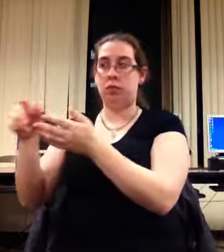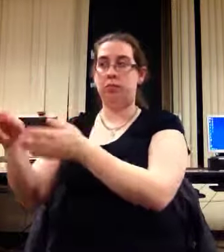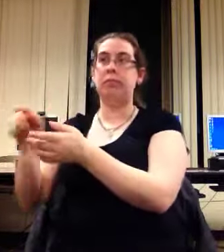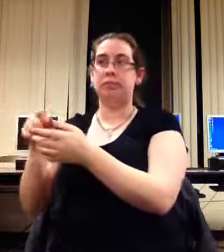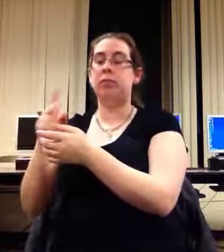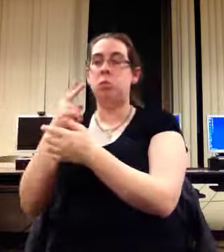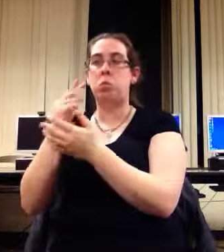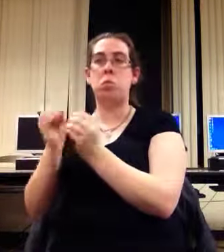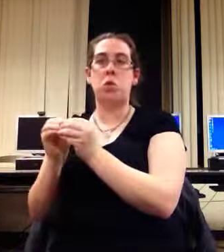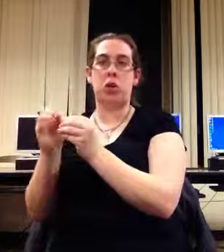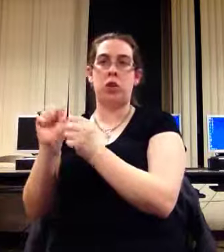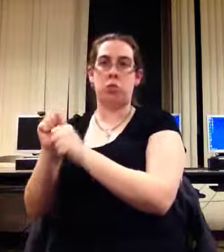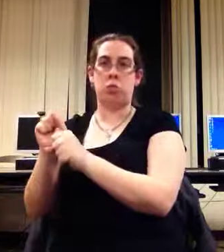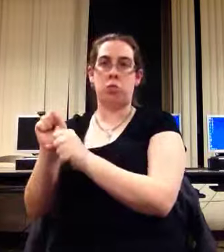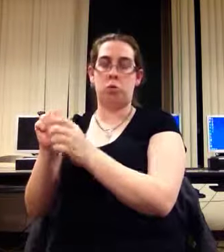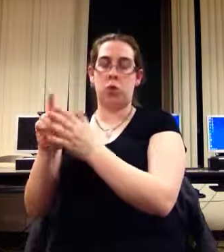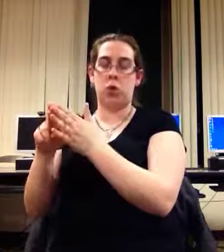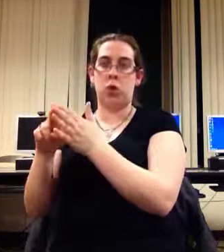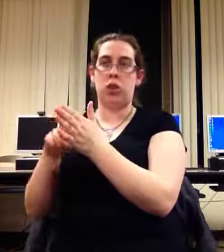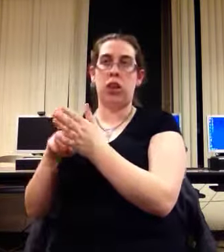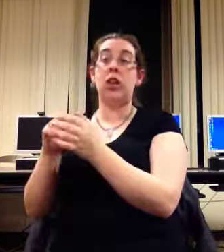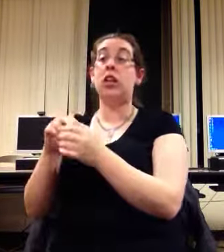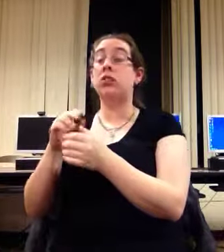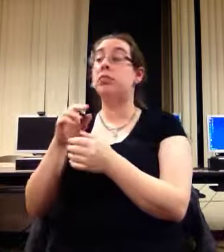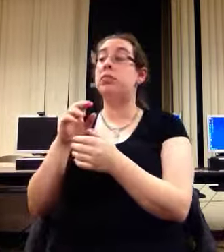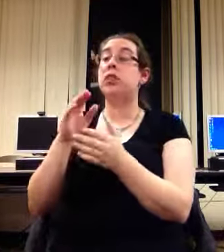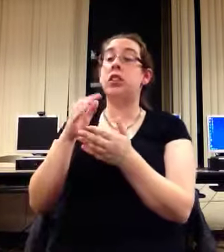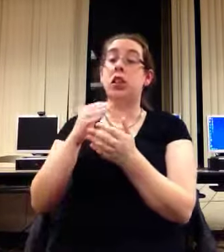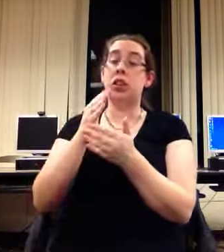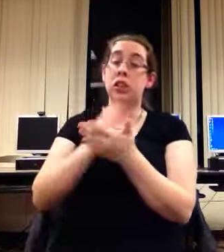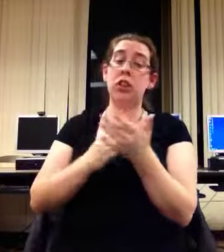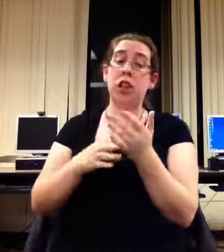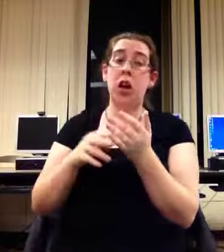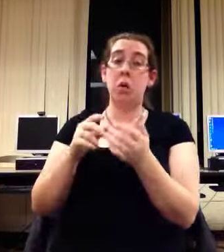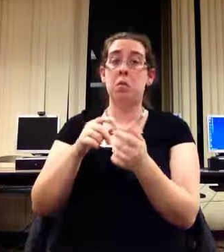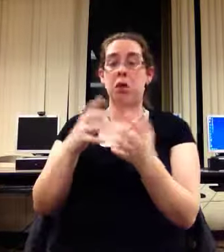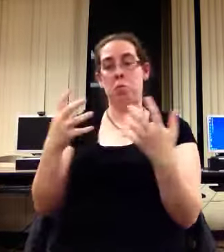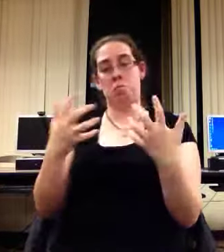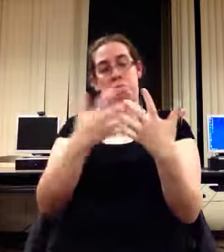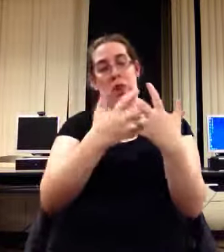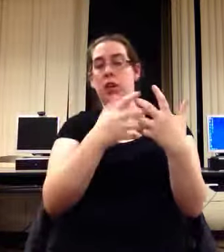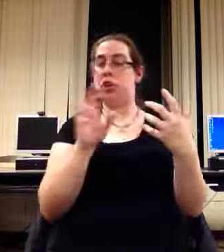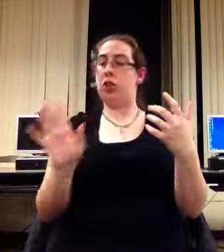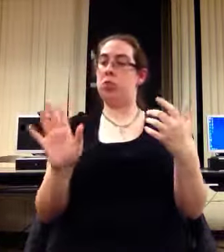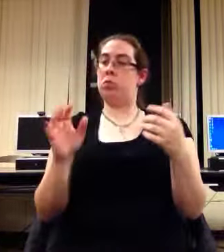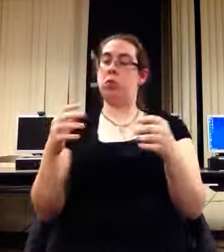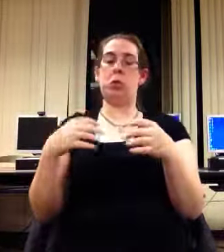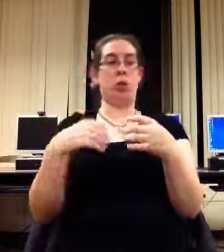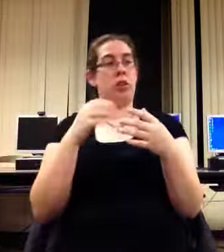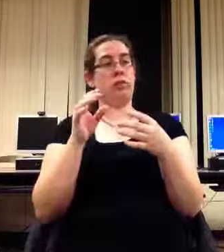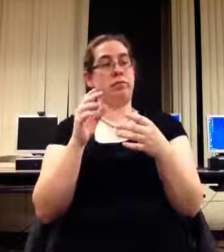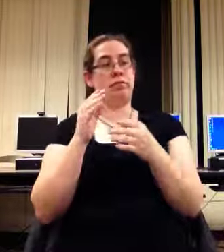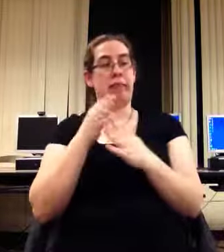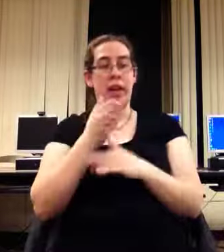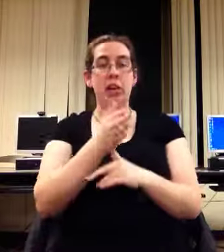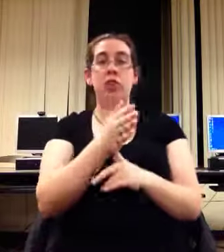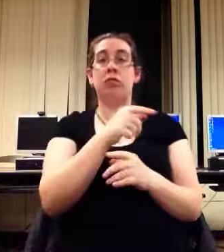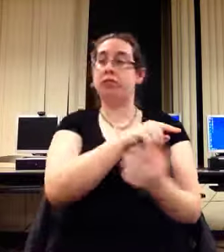position. Some schools assign your work-study position based on the school's needs. And still other